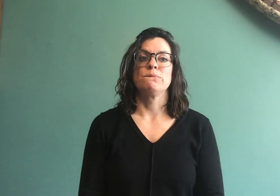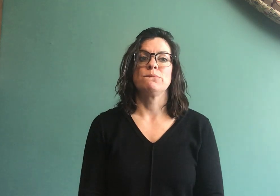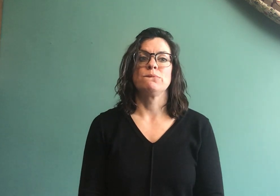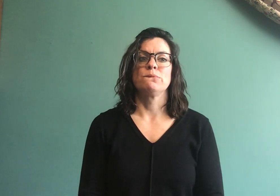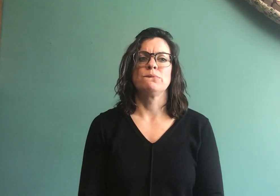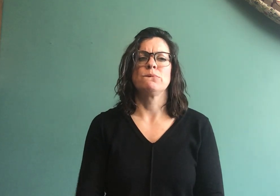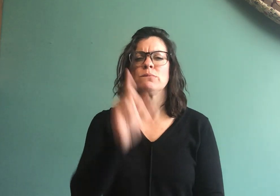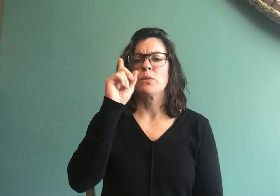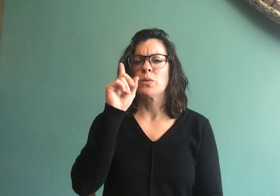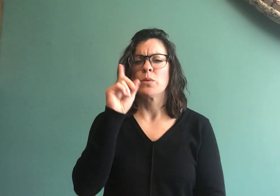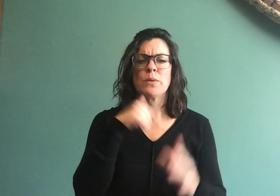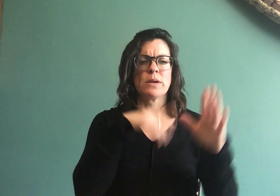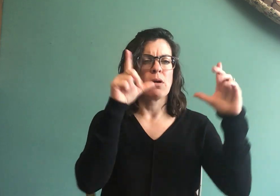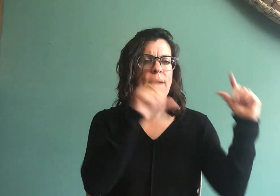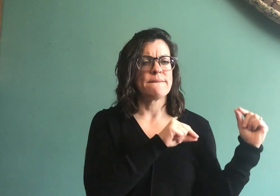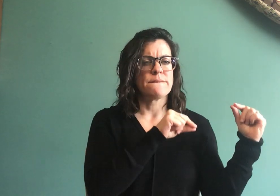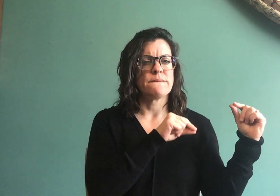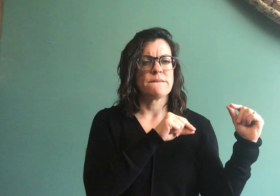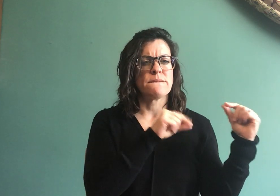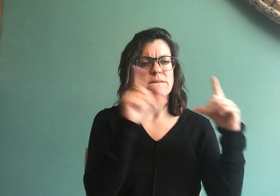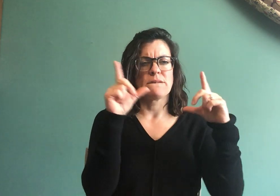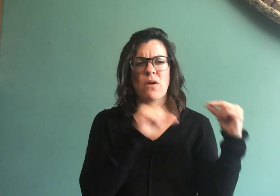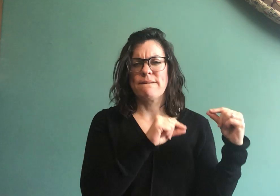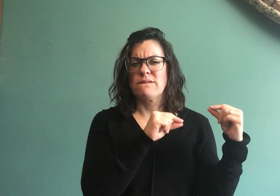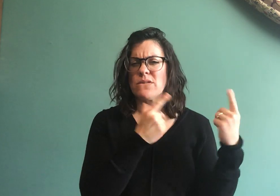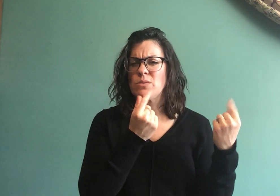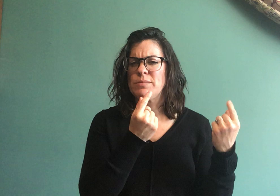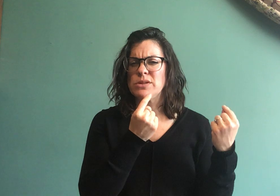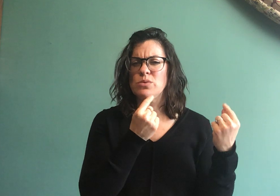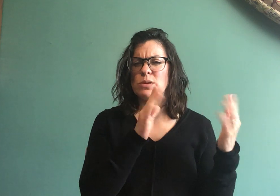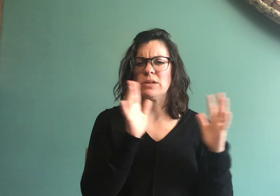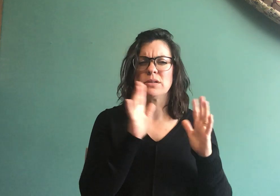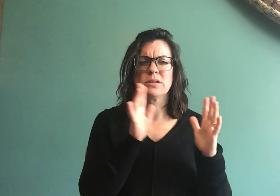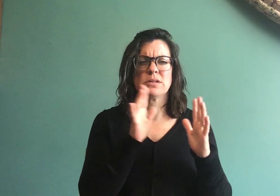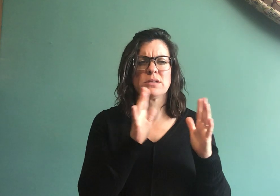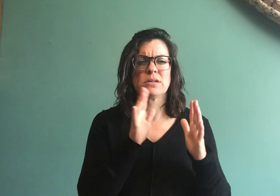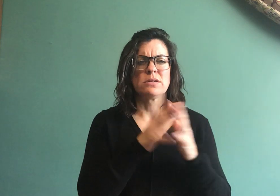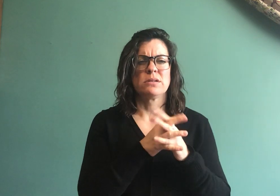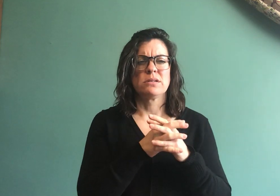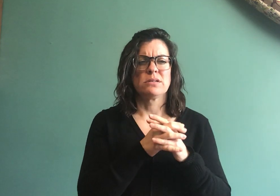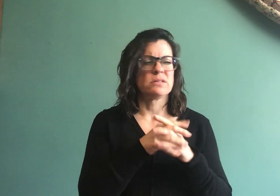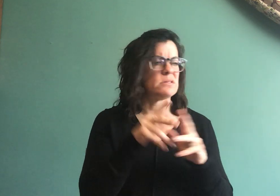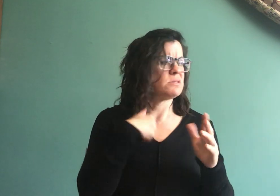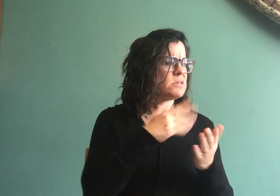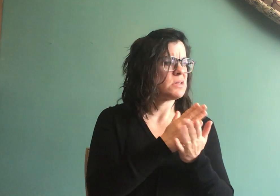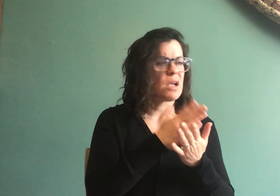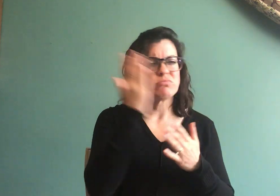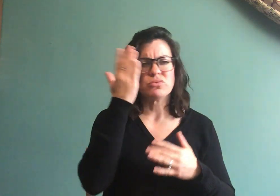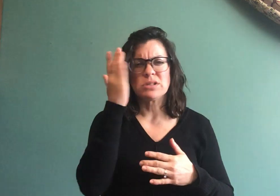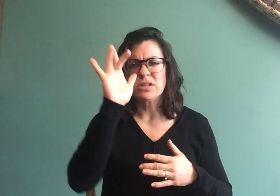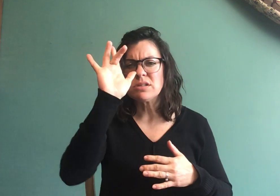thing, right? What do I do here? Sign off here? I gotta stop presenting, I guess. Okay, stop